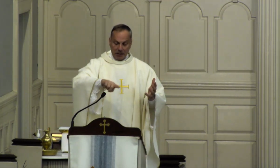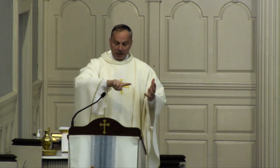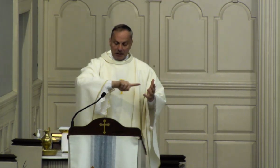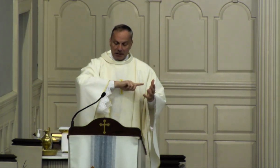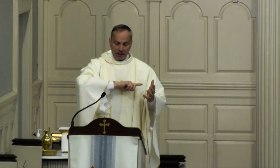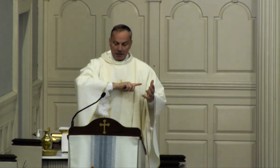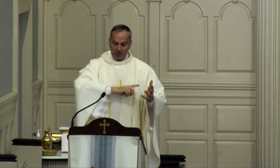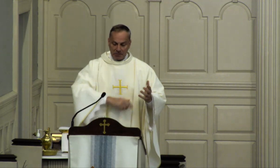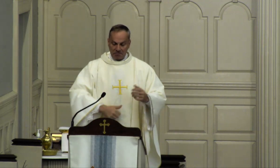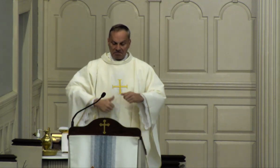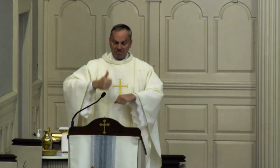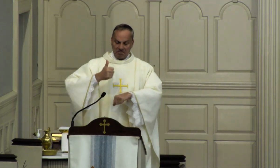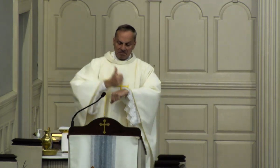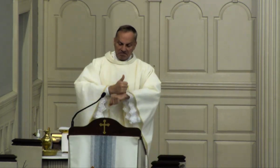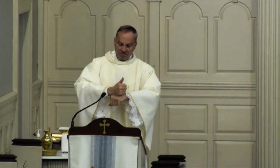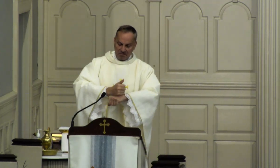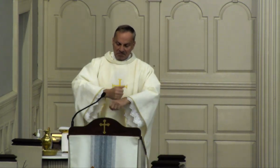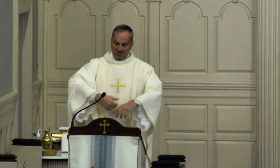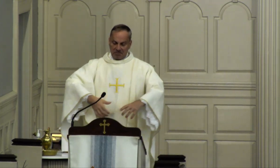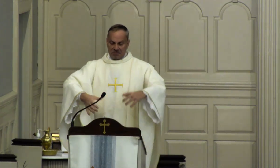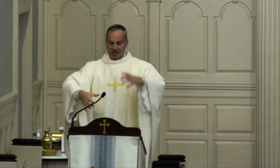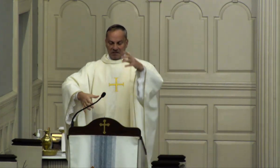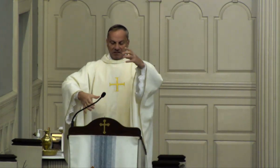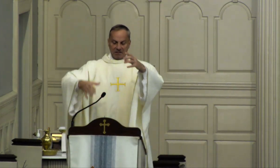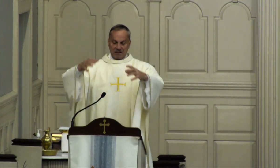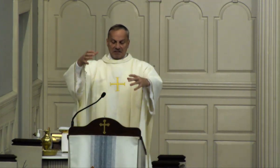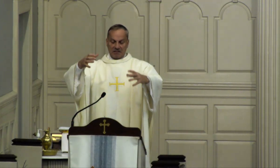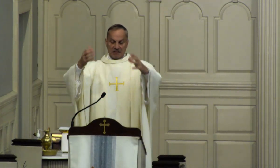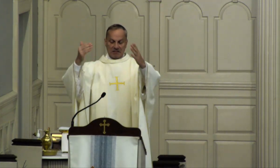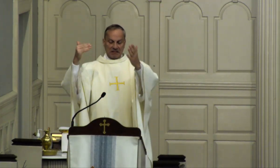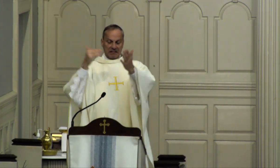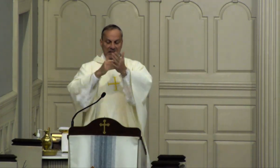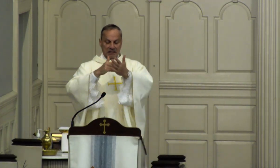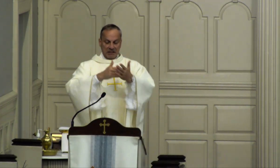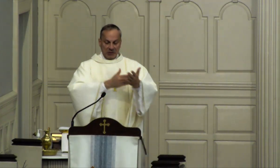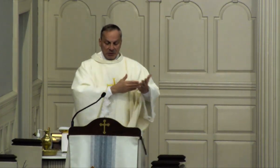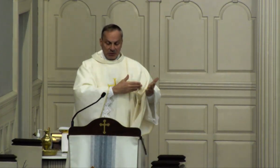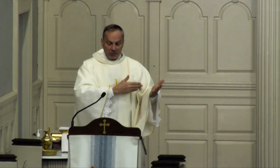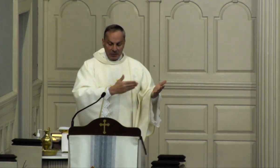when your enemies will raise a palisade against you.